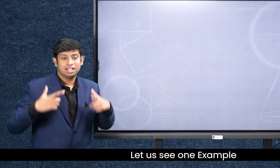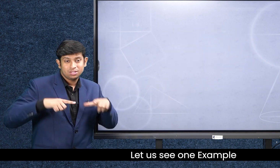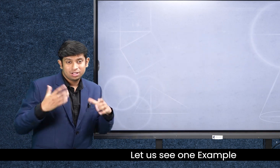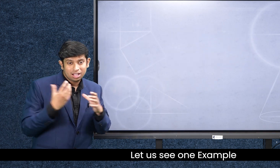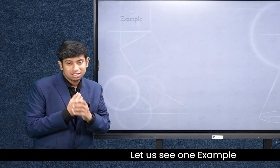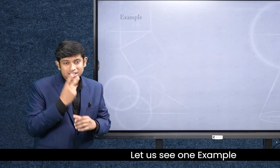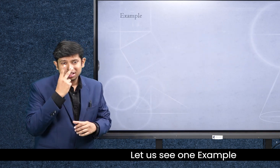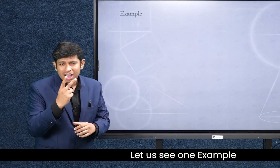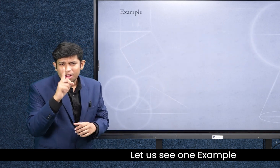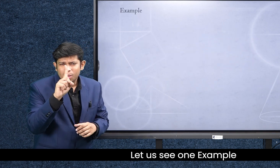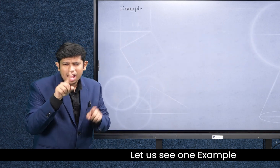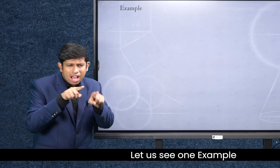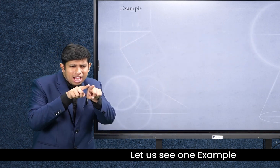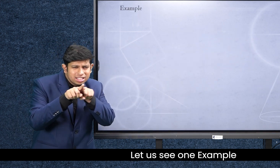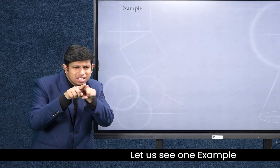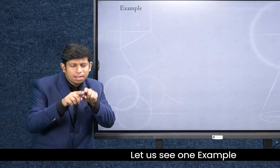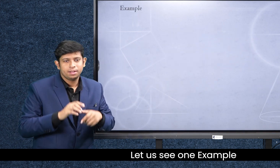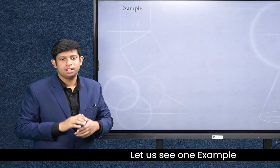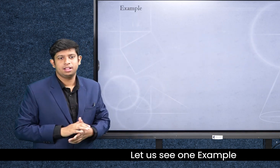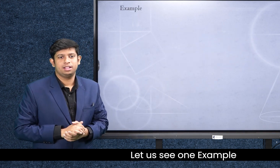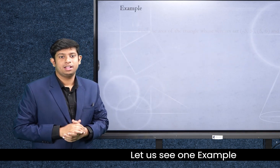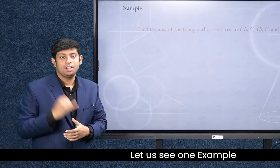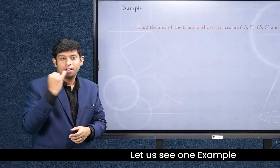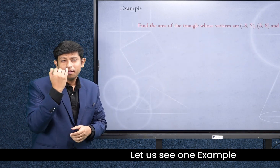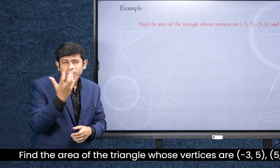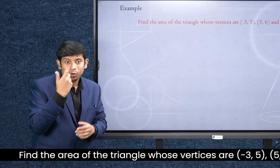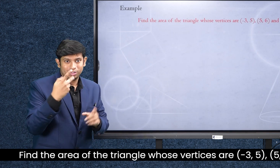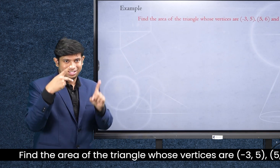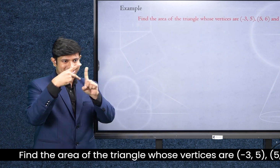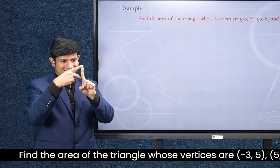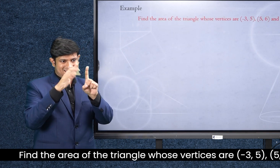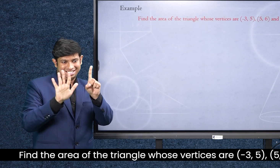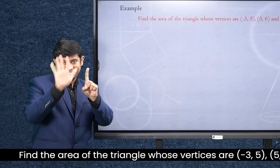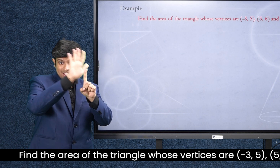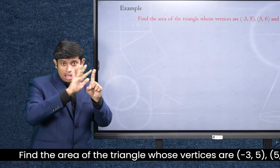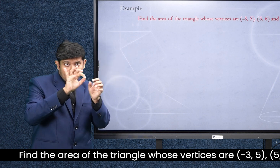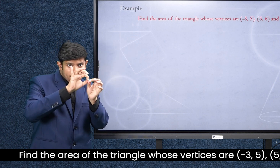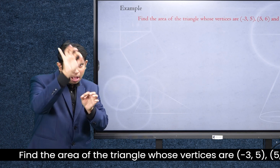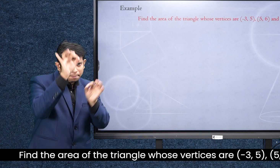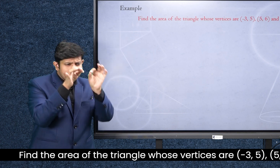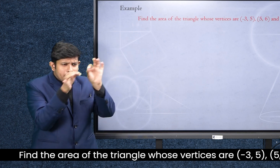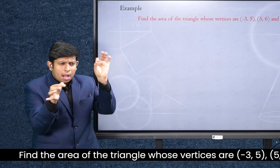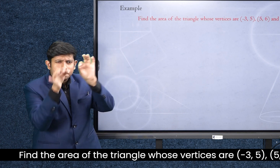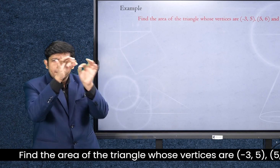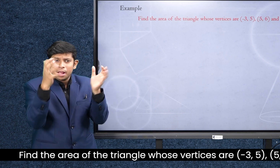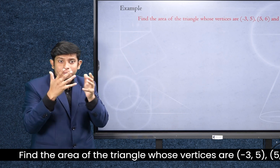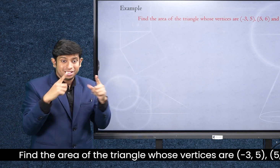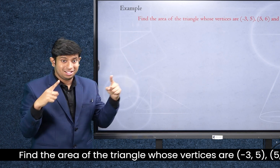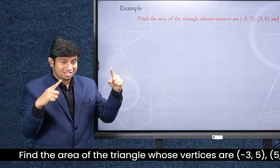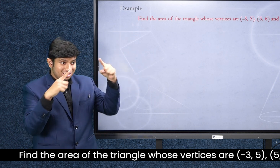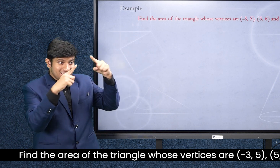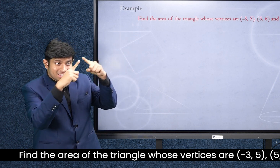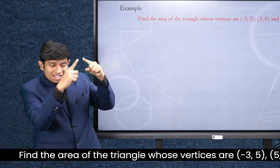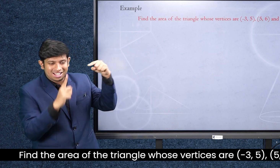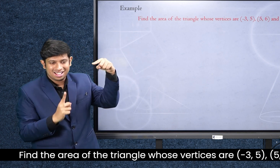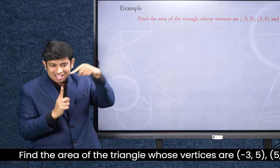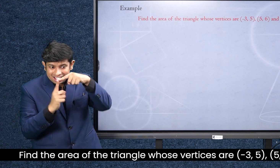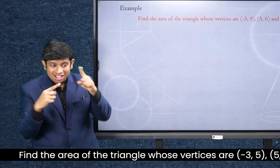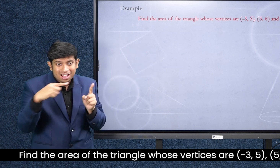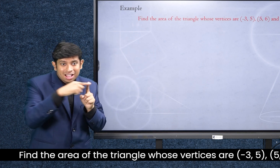Let us see one example. Find the area of the triangle whose vertices are minus 3 comma